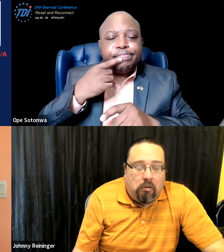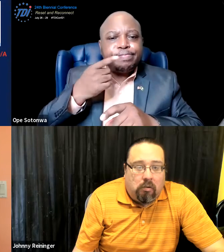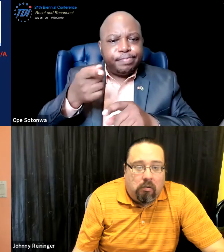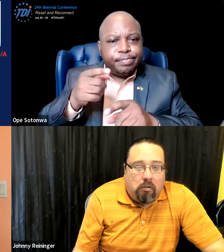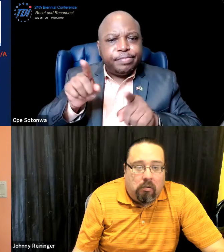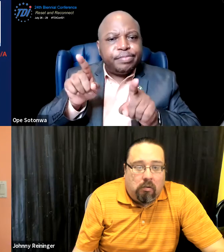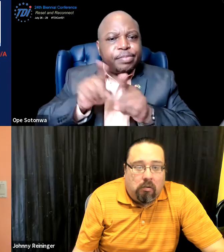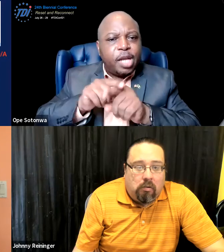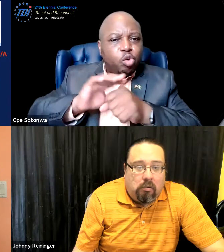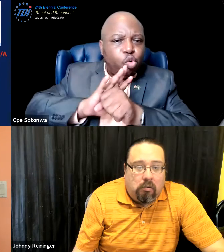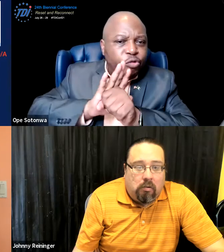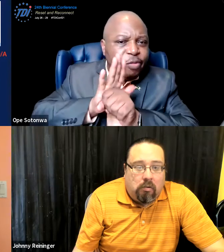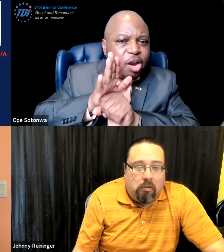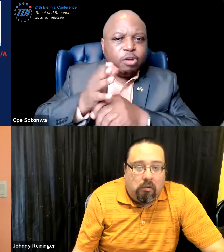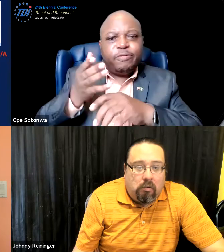see.